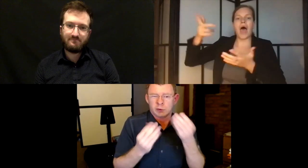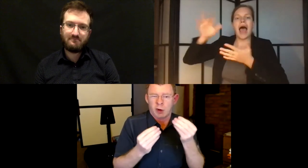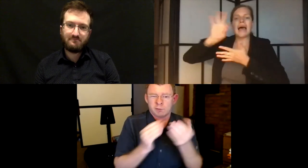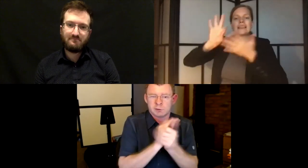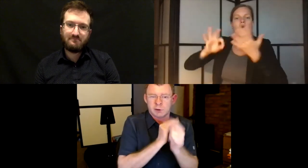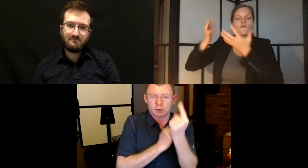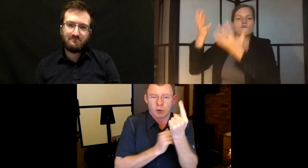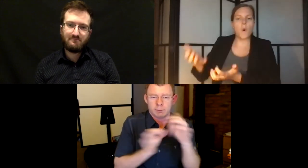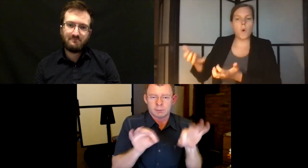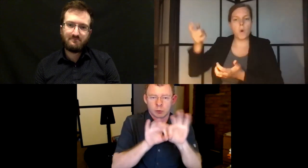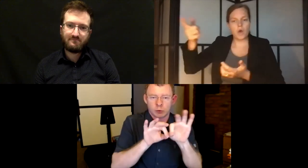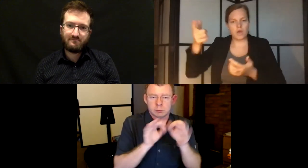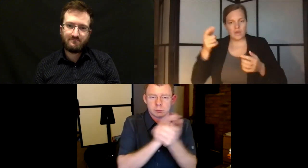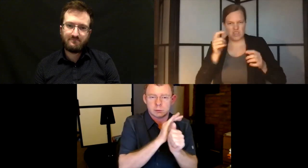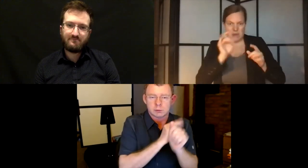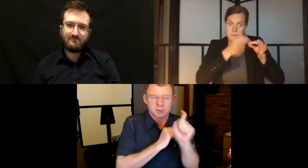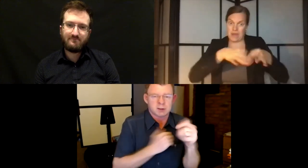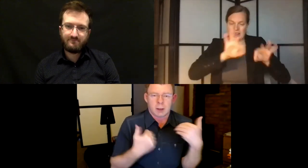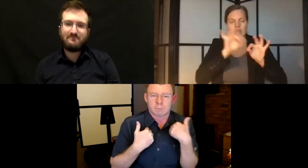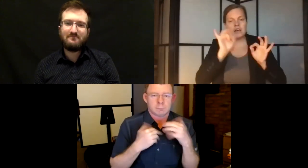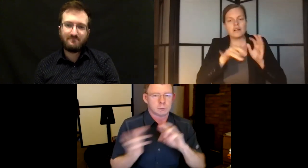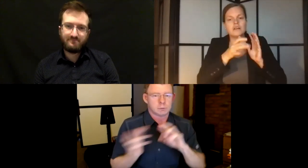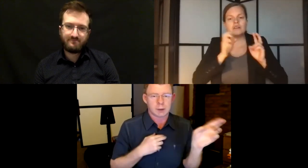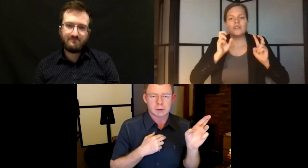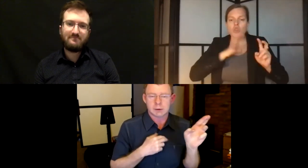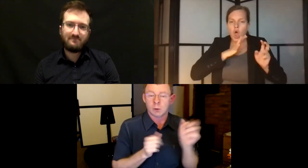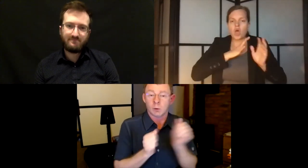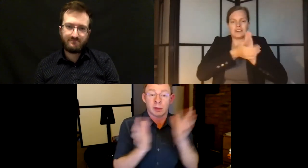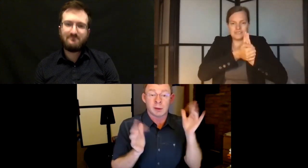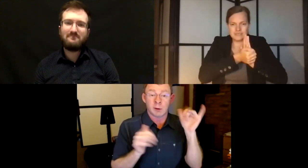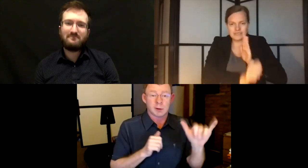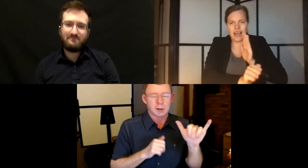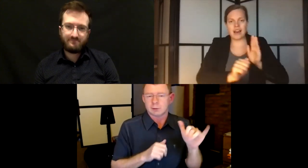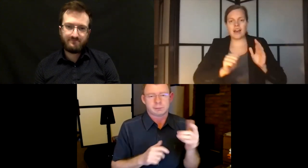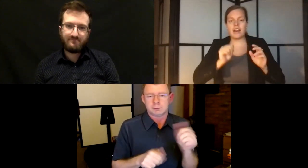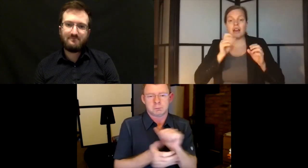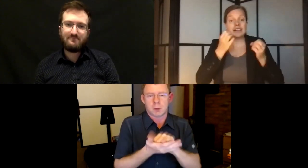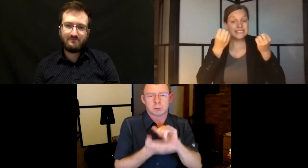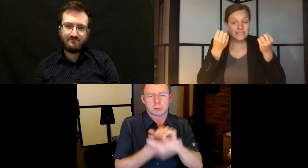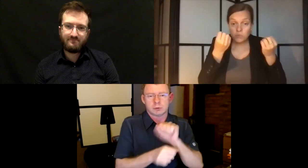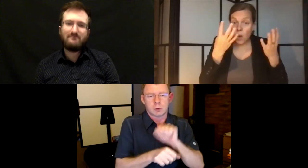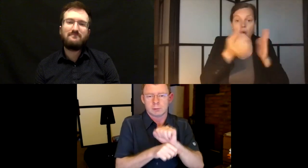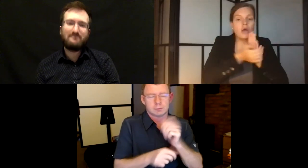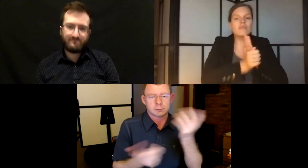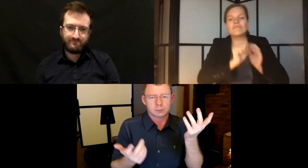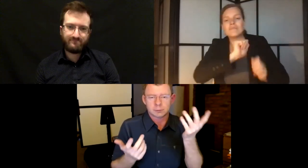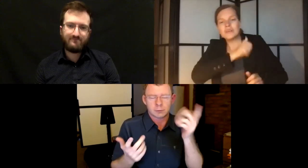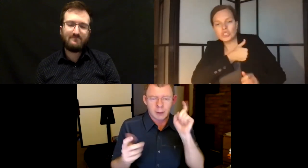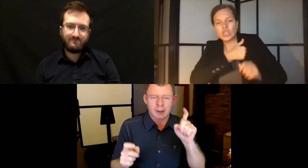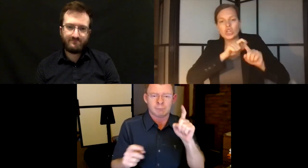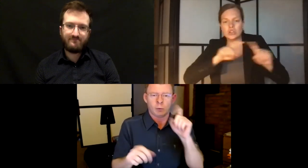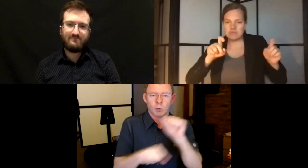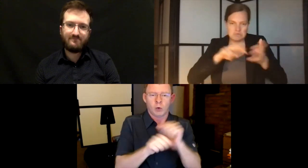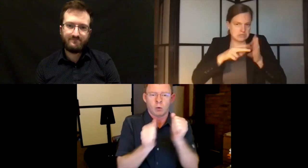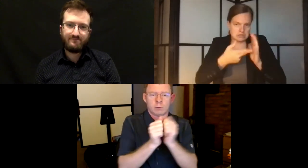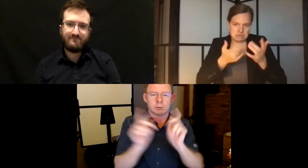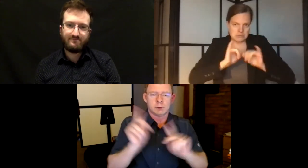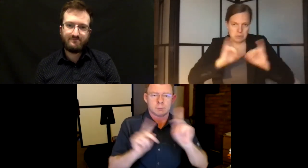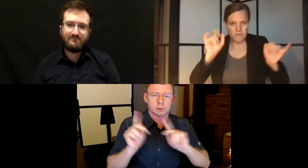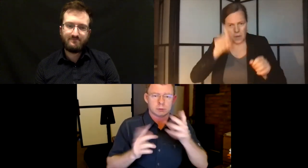to prepare them. Mostly the results have been soft skills are the most important thing for students to have. And so